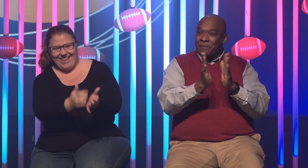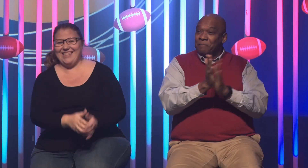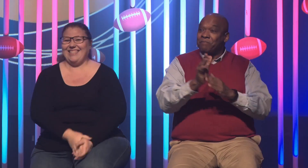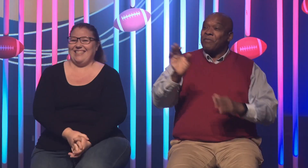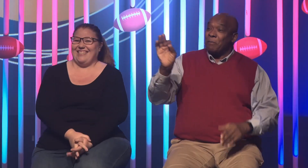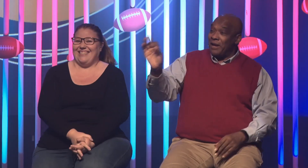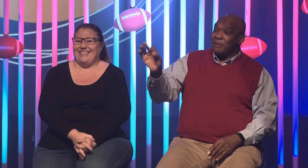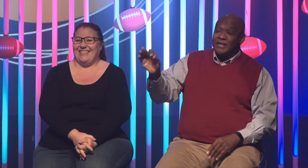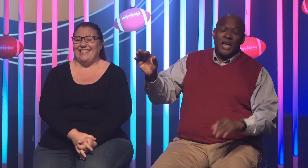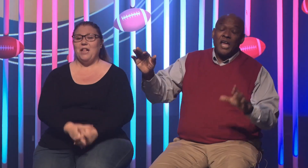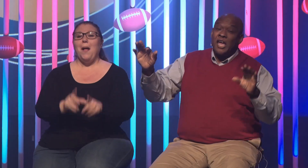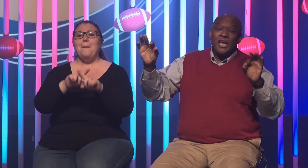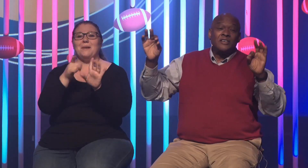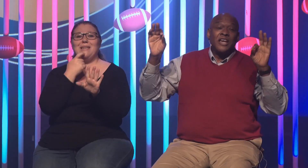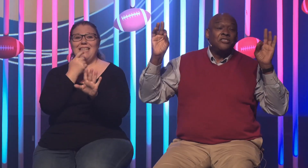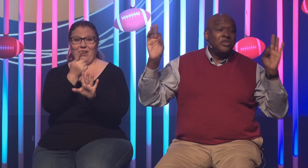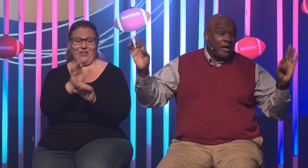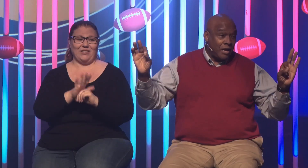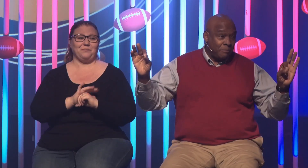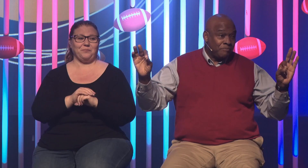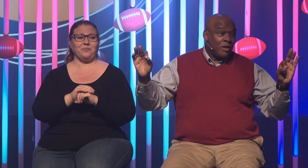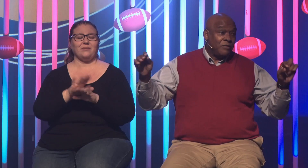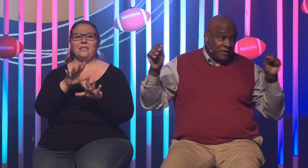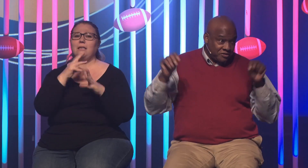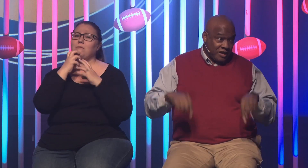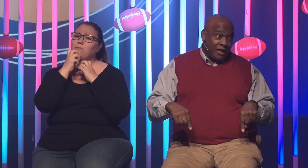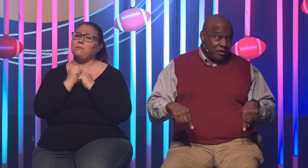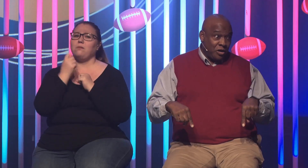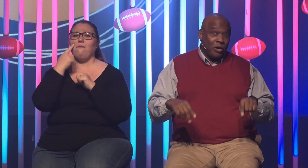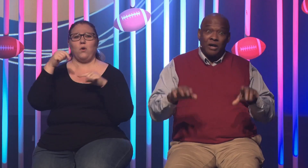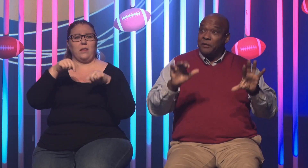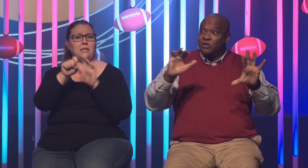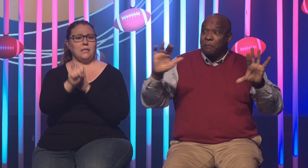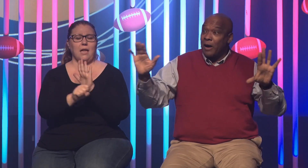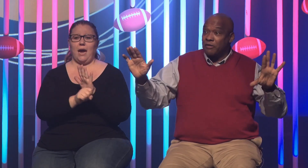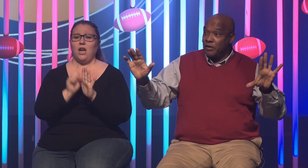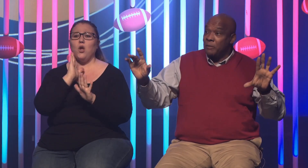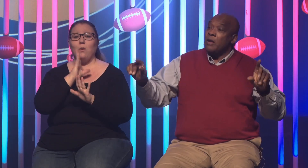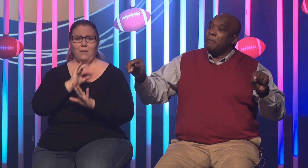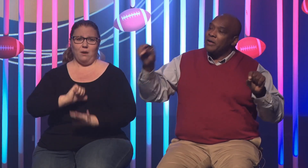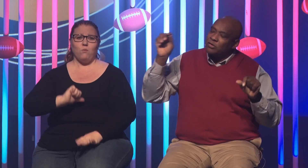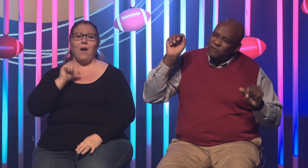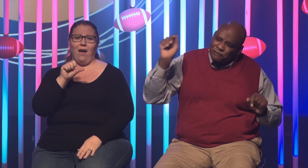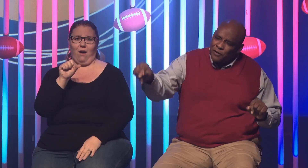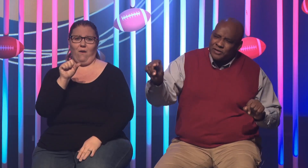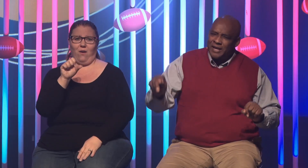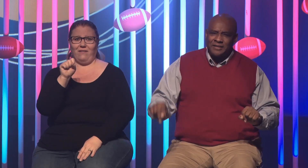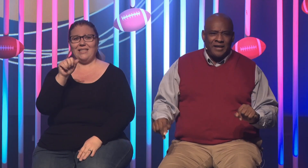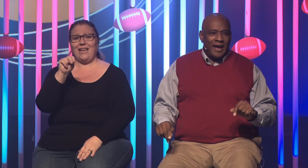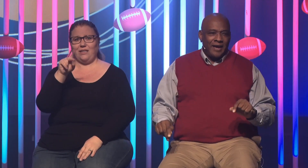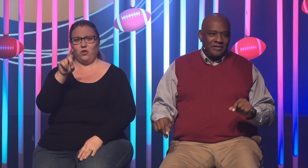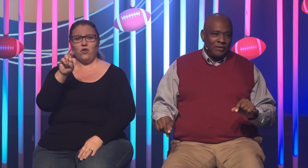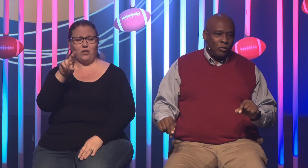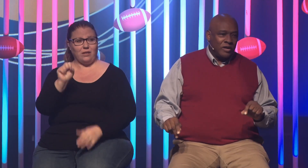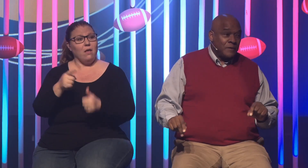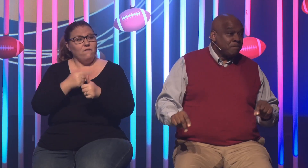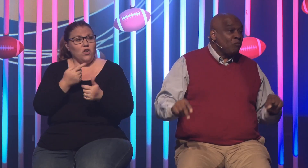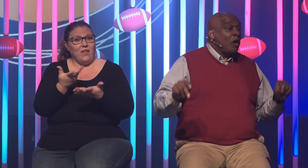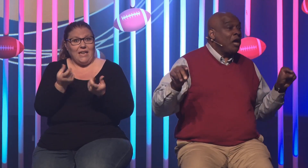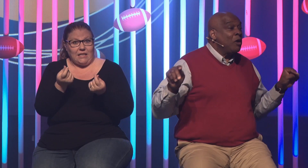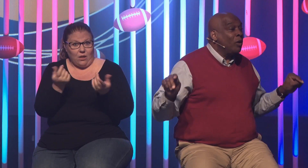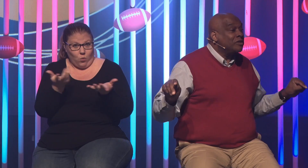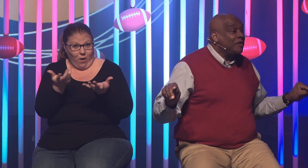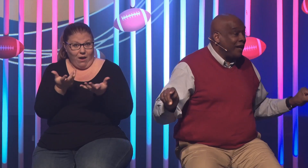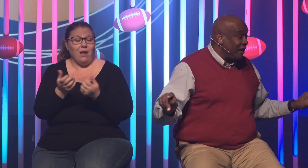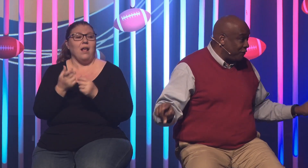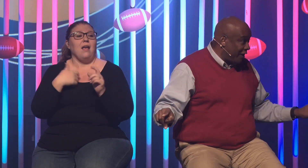amen. But let me tell you, he is a gem for this state. You are gonna be so proud of him, because the first thing Deion did was